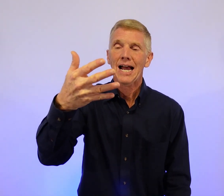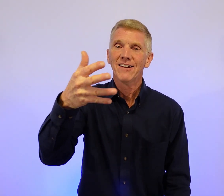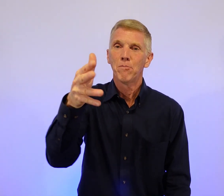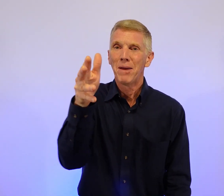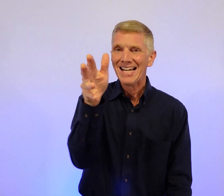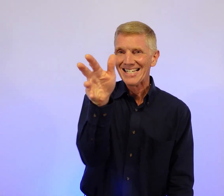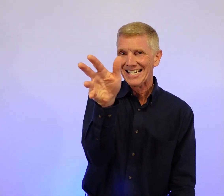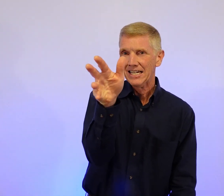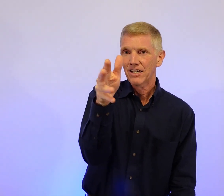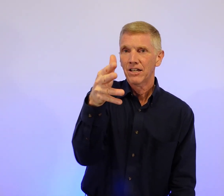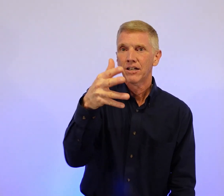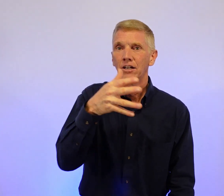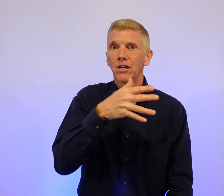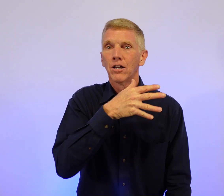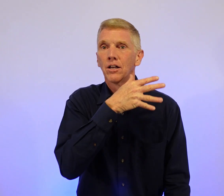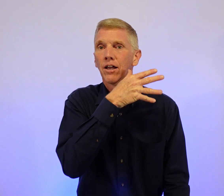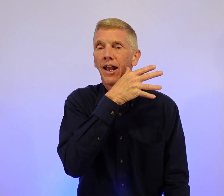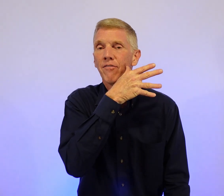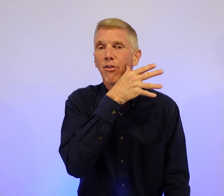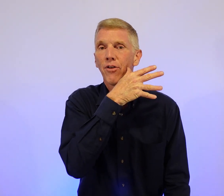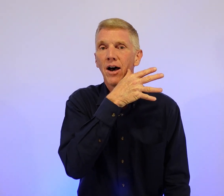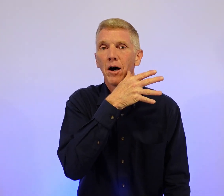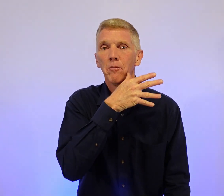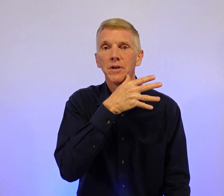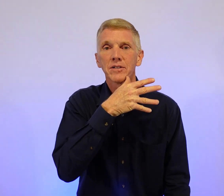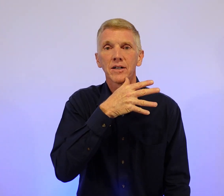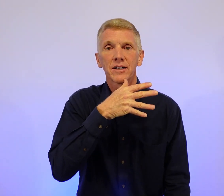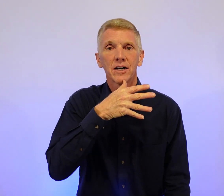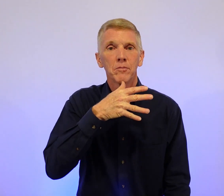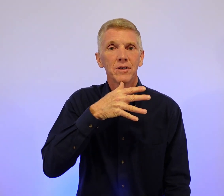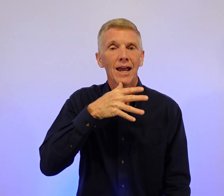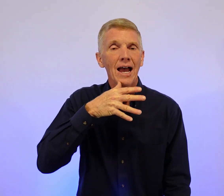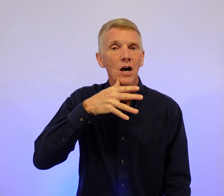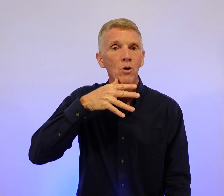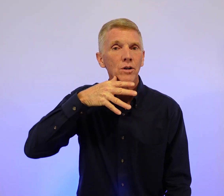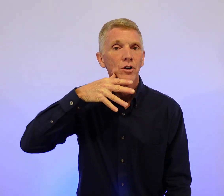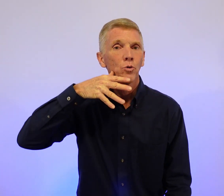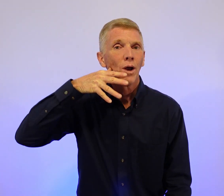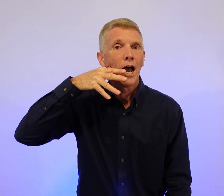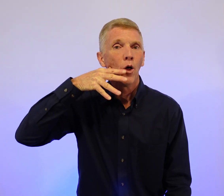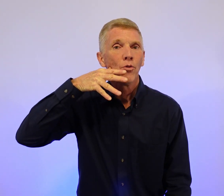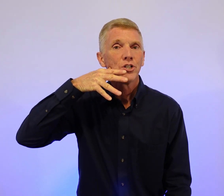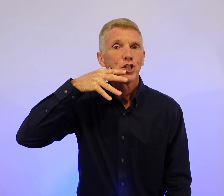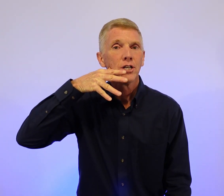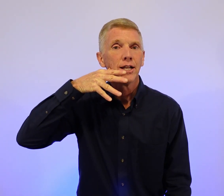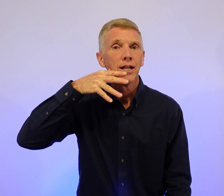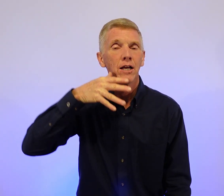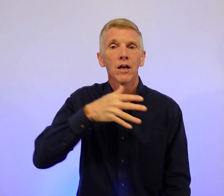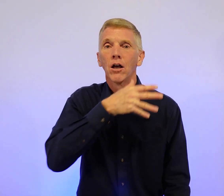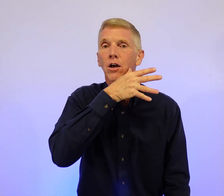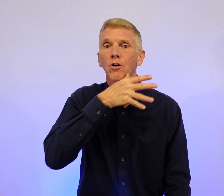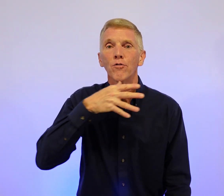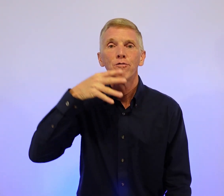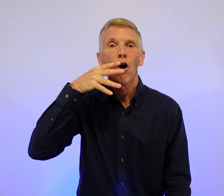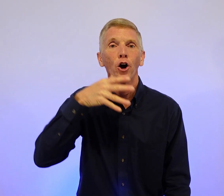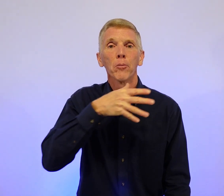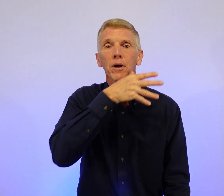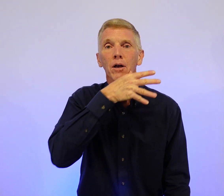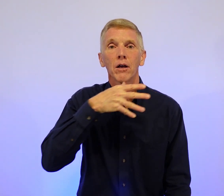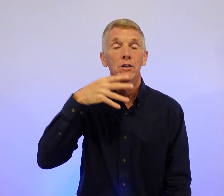of bent? And the thumb is going to come down and around the chin. Farm. So